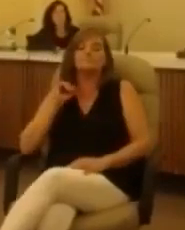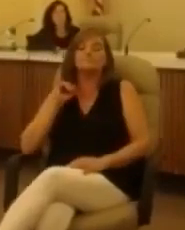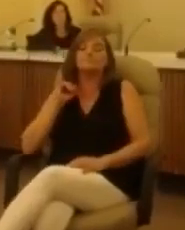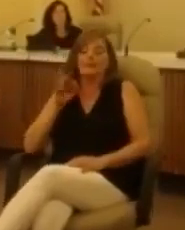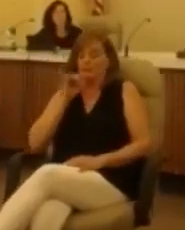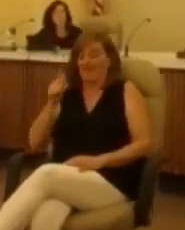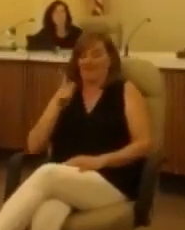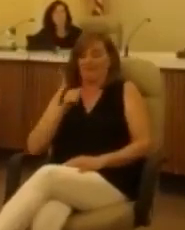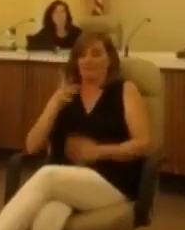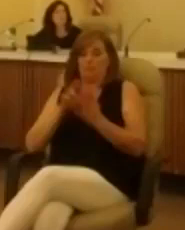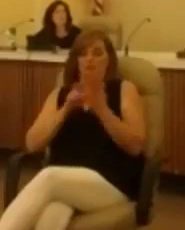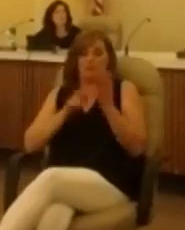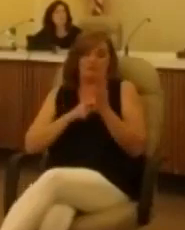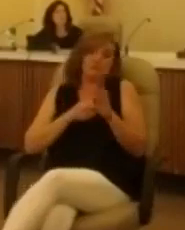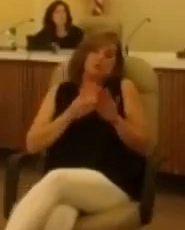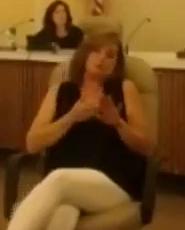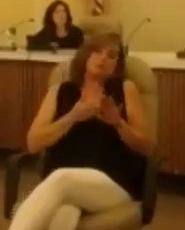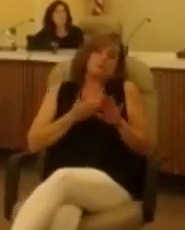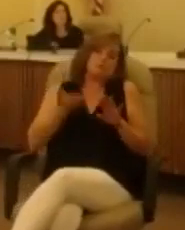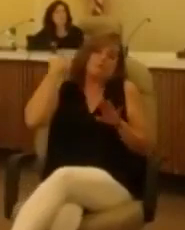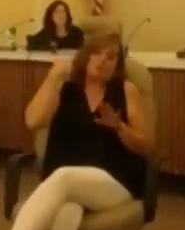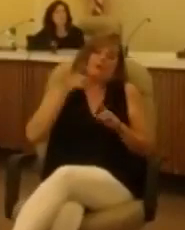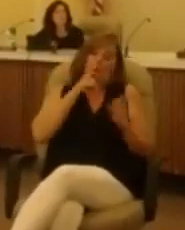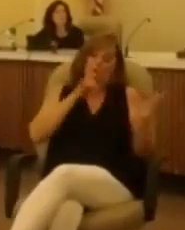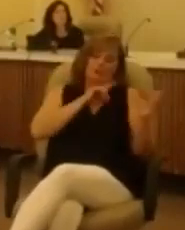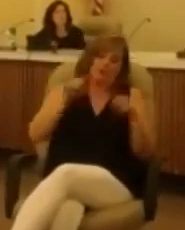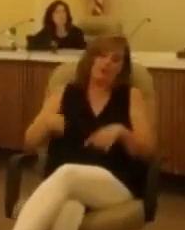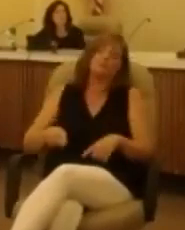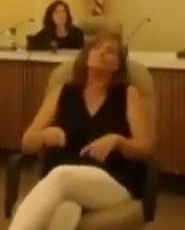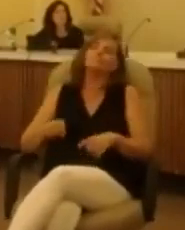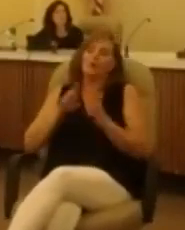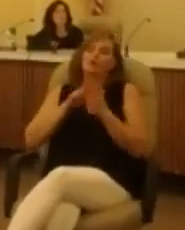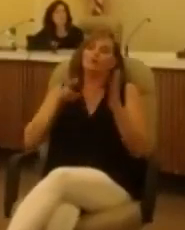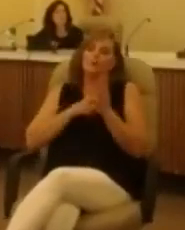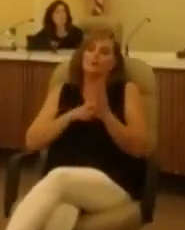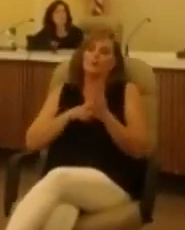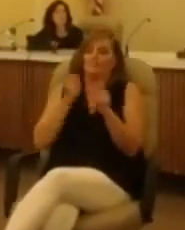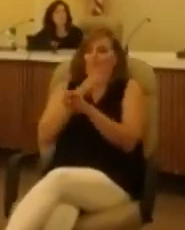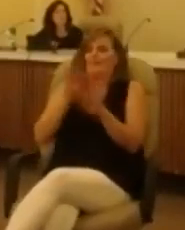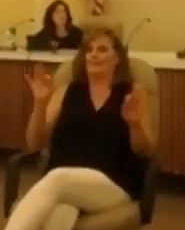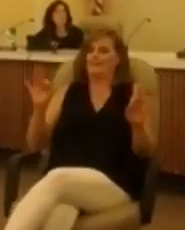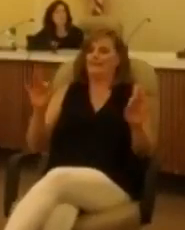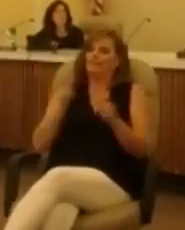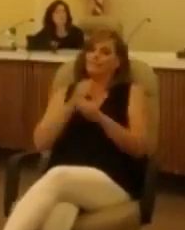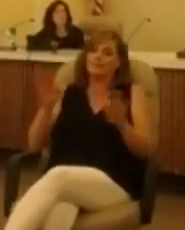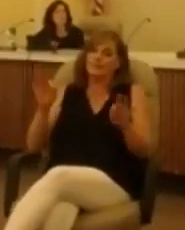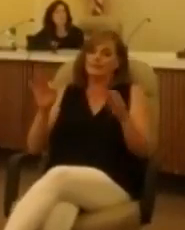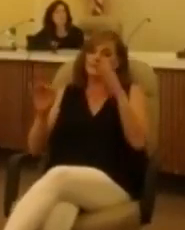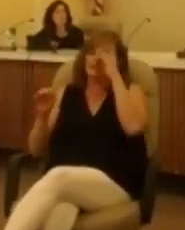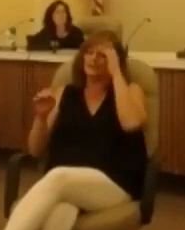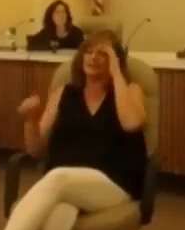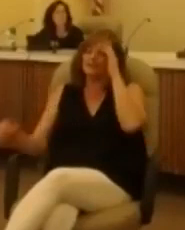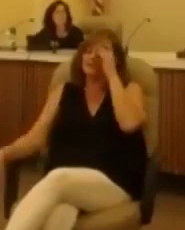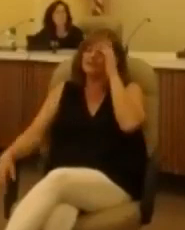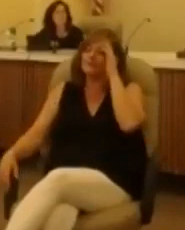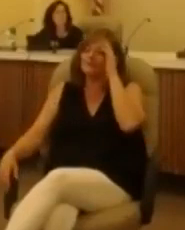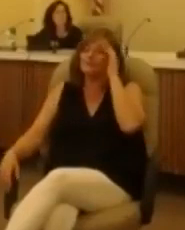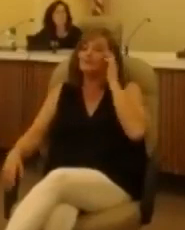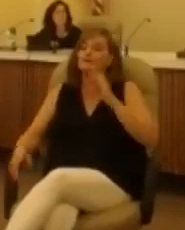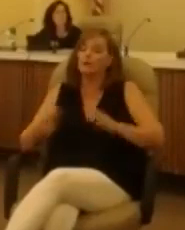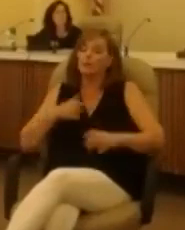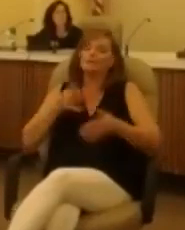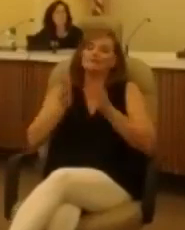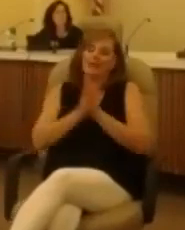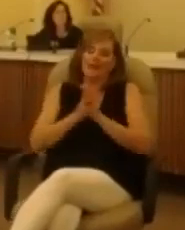didn't register previously and wish to come, register, it's free. We just are asking people